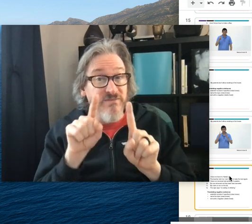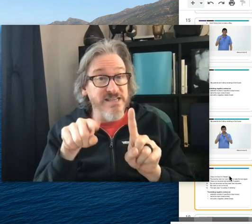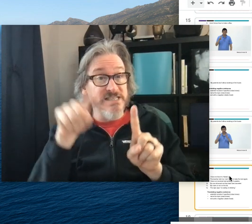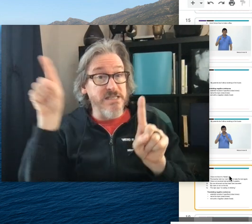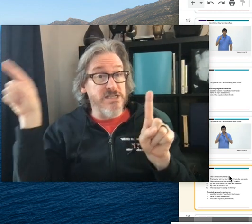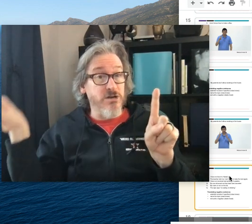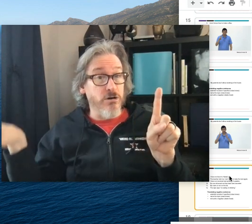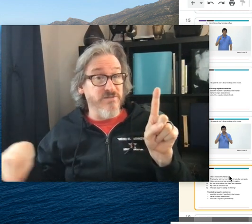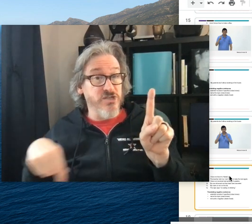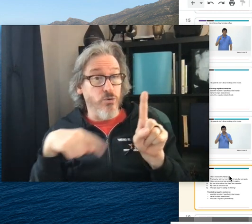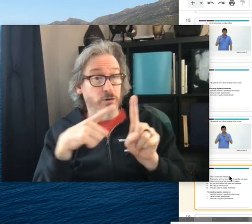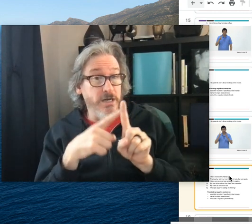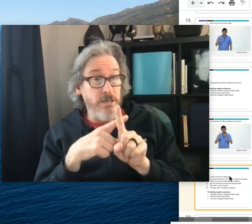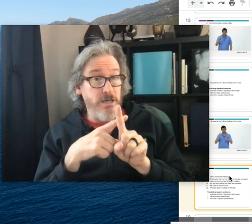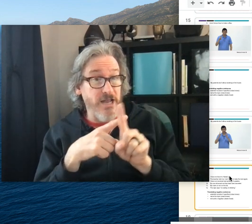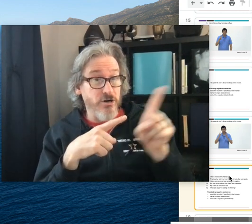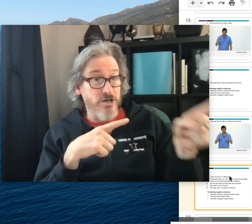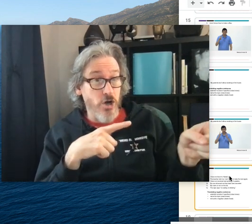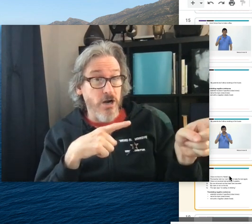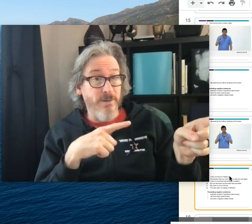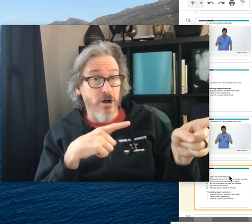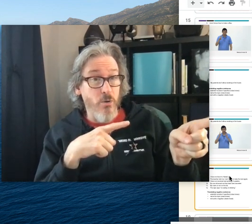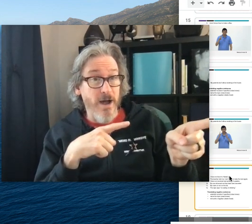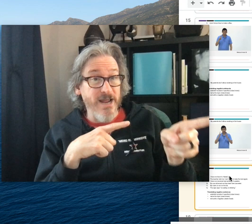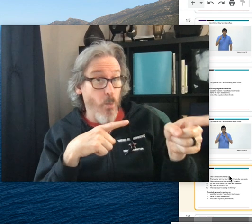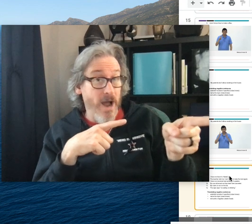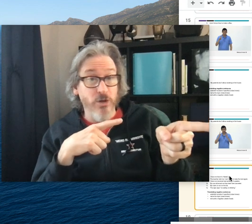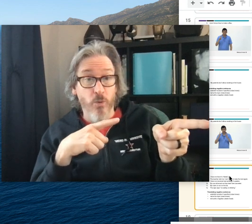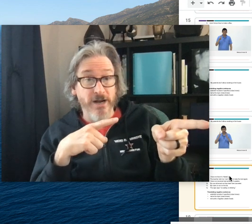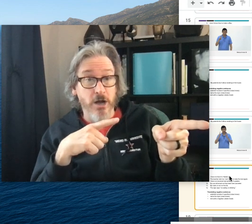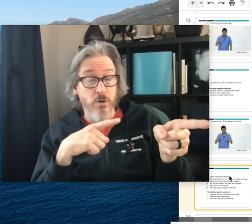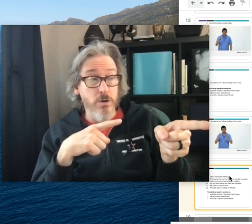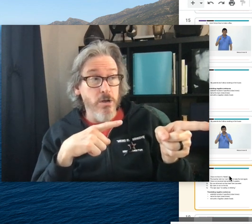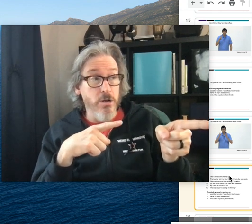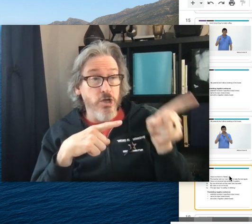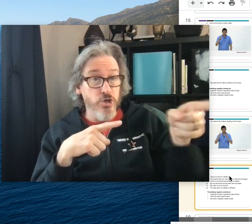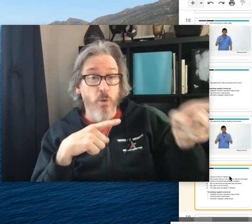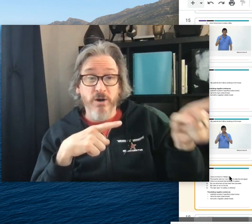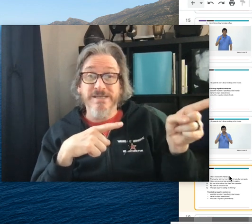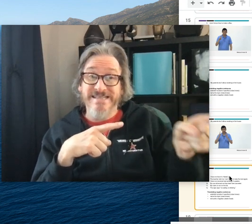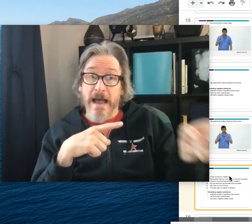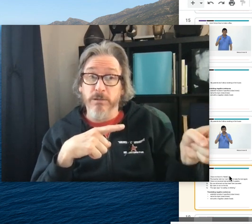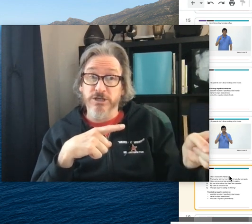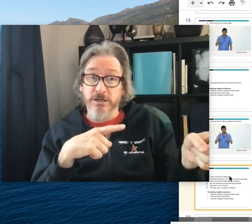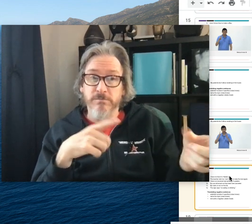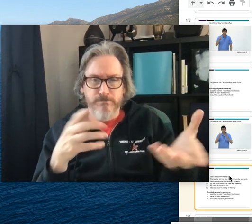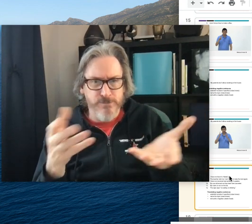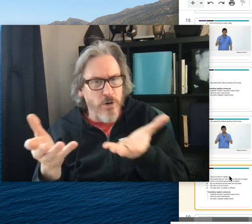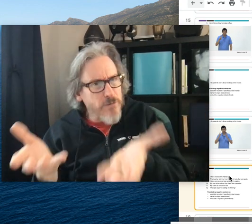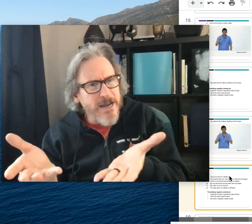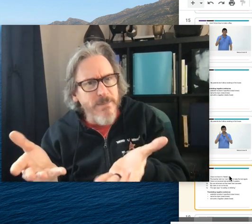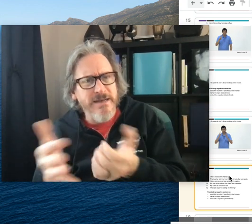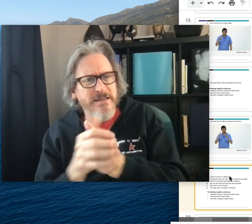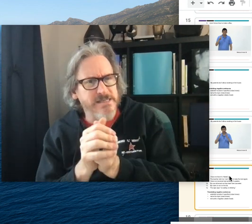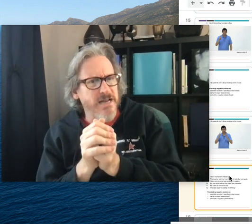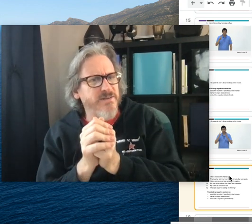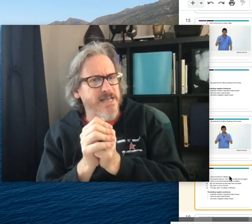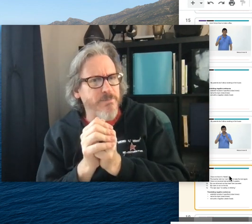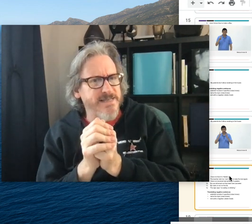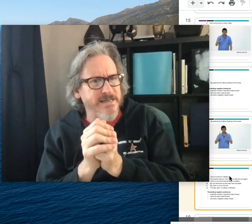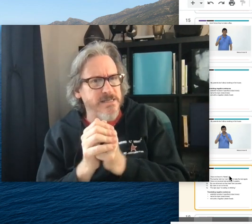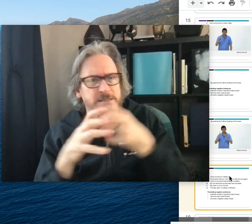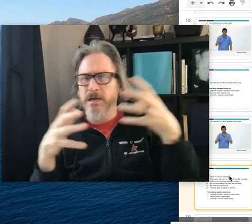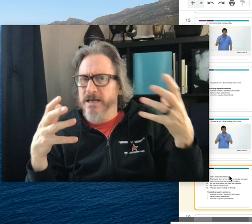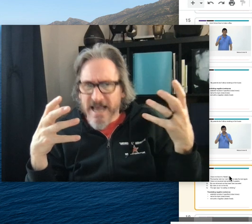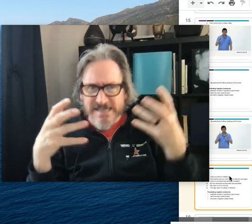it. But if this is the start of a story and you're going to talk about Hawaii, why you want to go, you want to establish it. So I recommend in these kind of